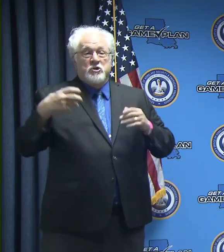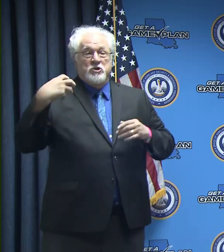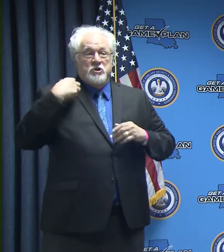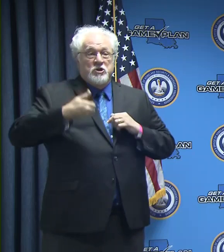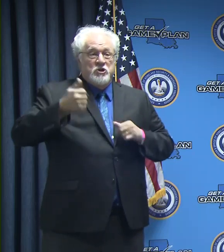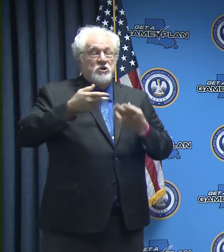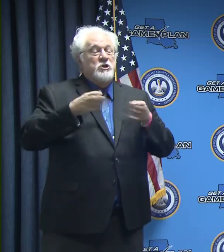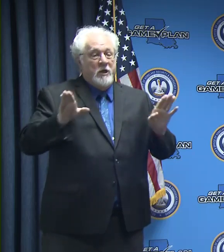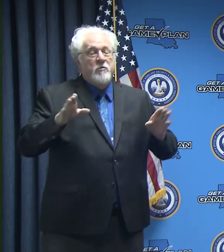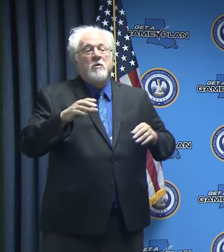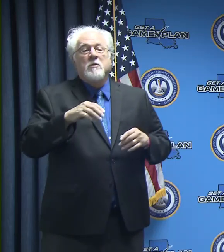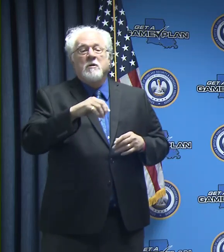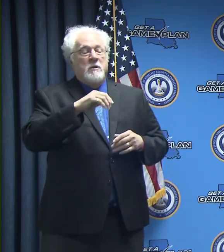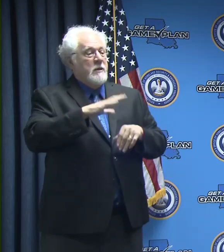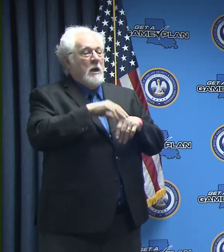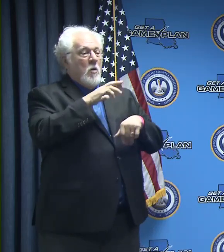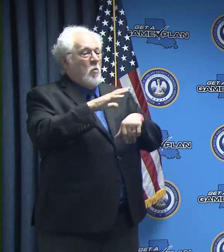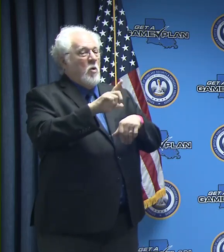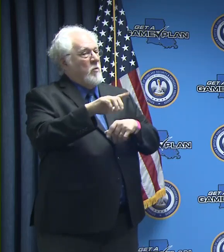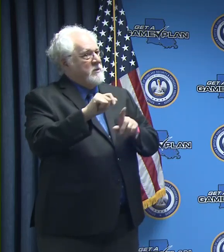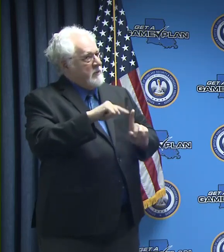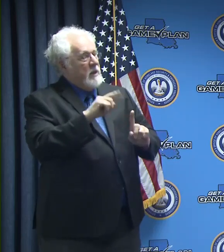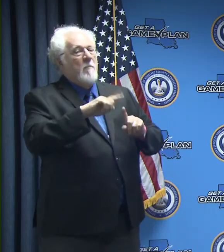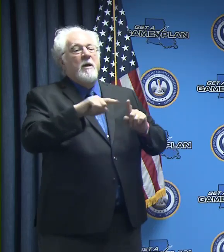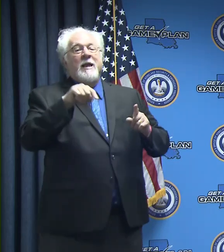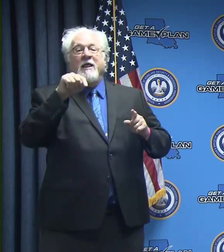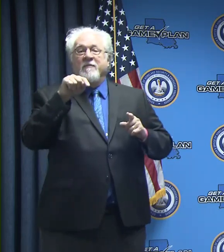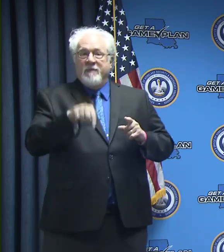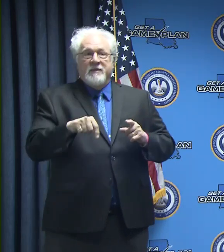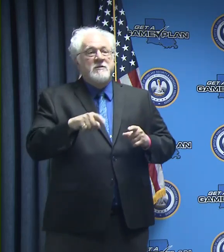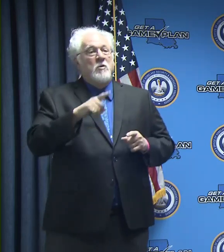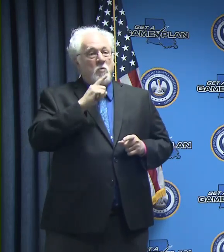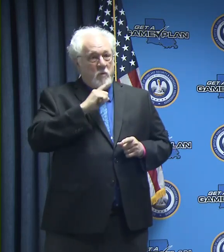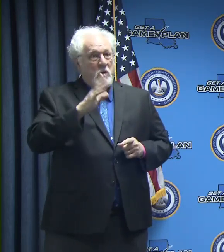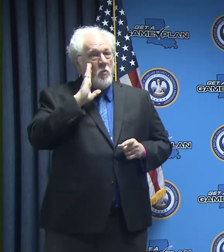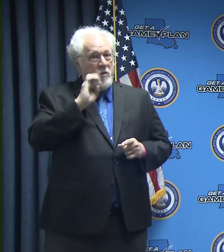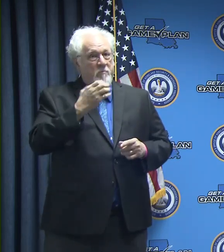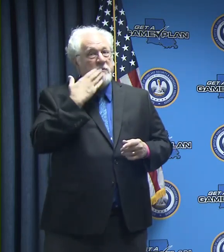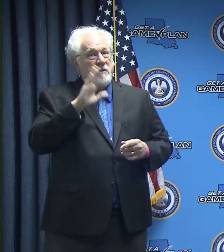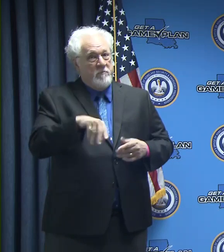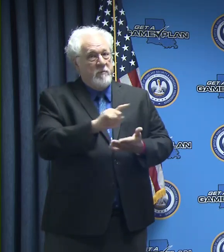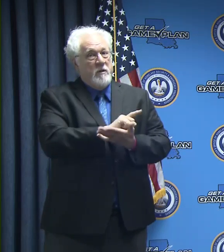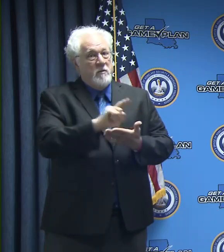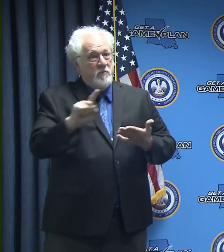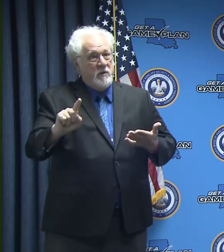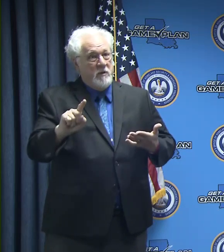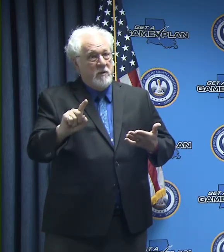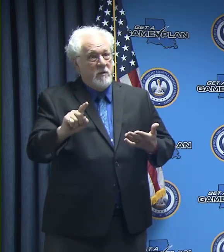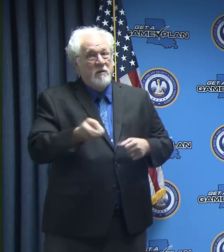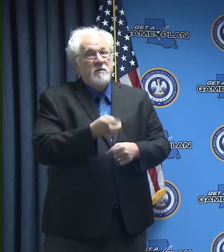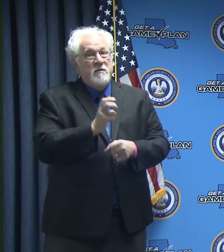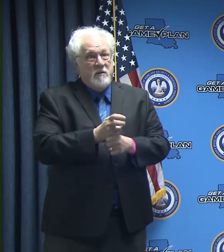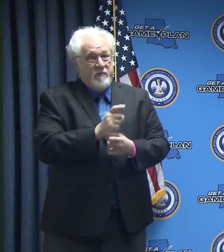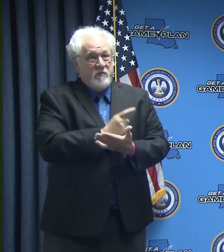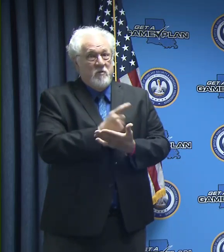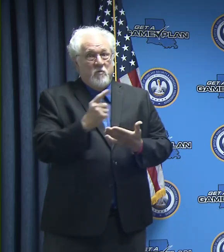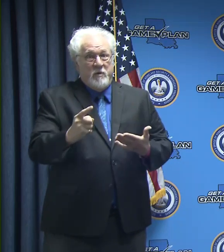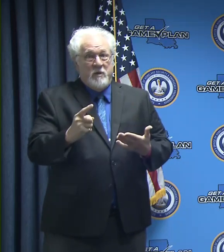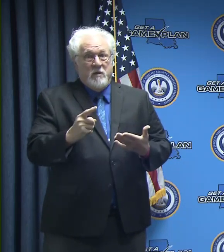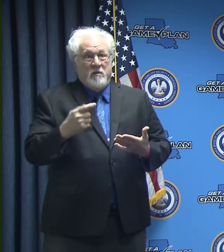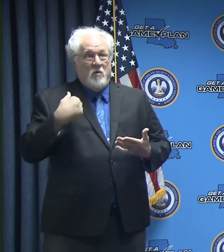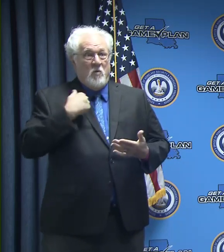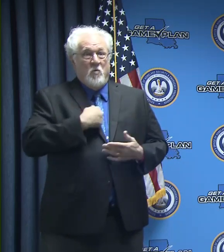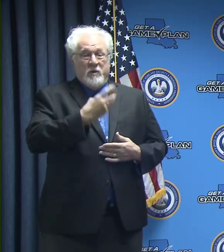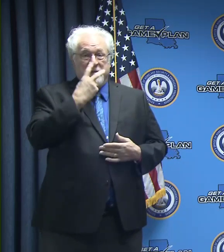not Louisiana so much, but the entire country, that this is going to be a really critical week. It's going to be a difficult week when we